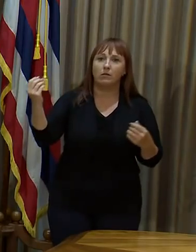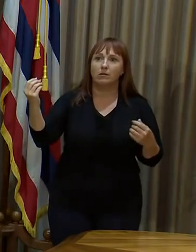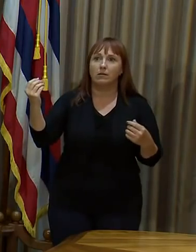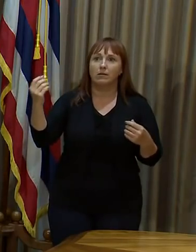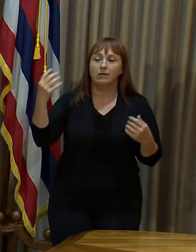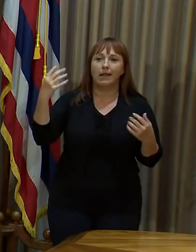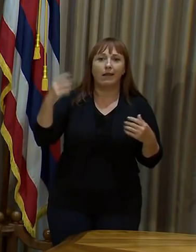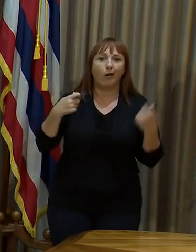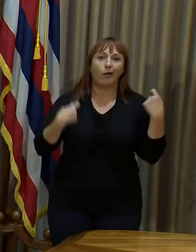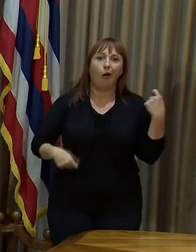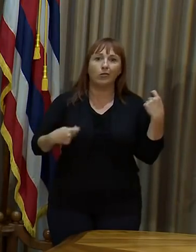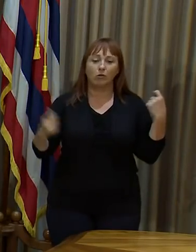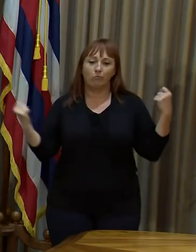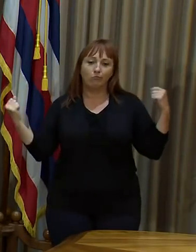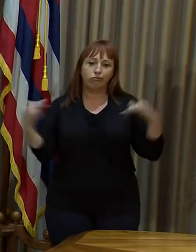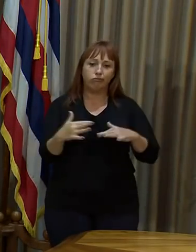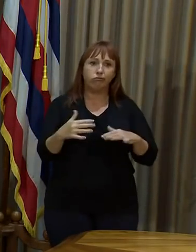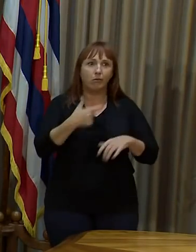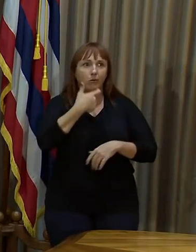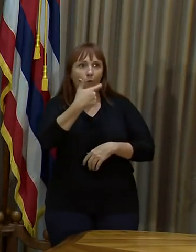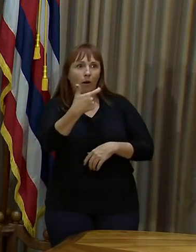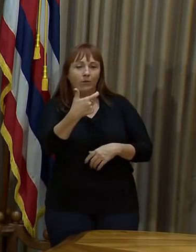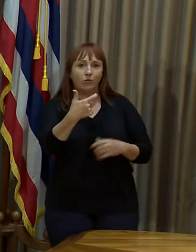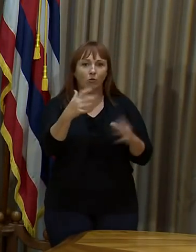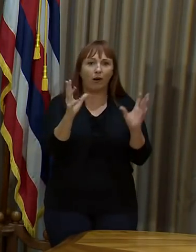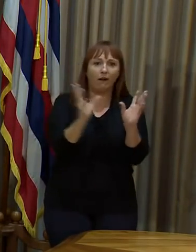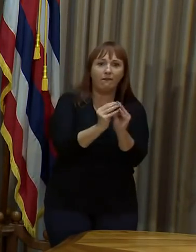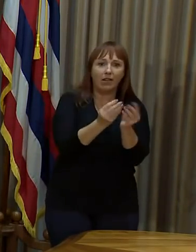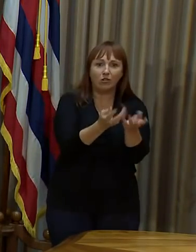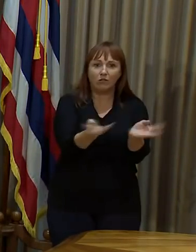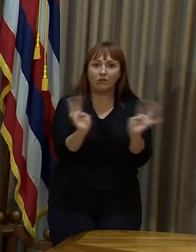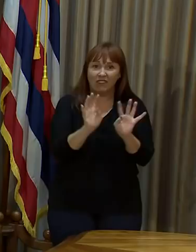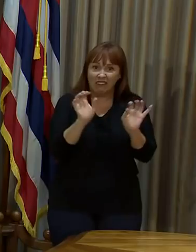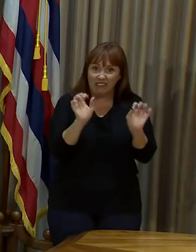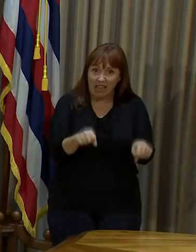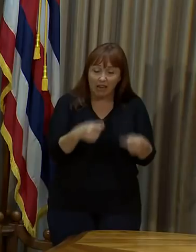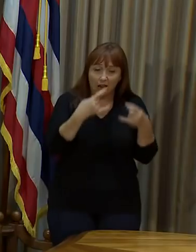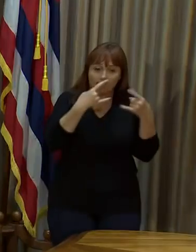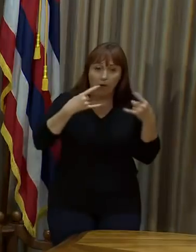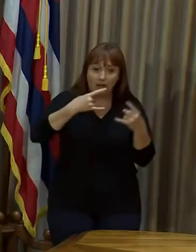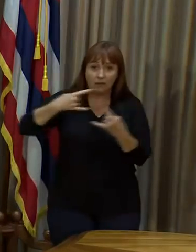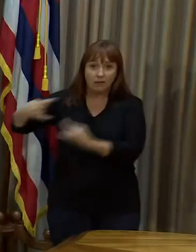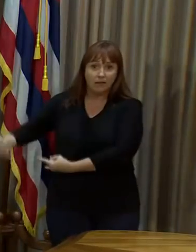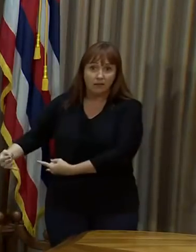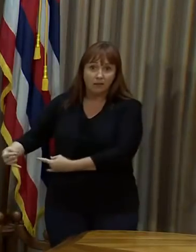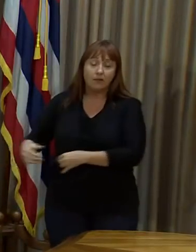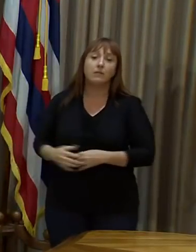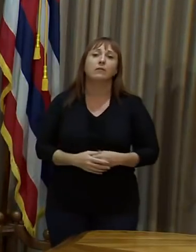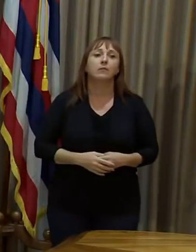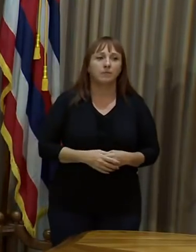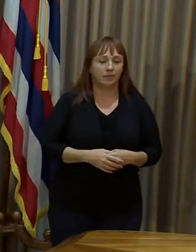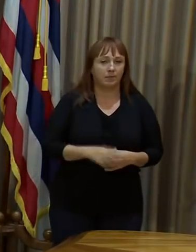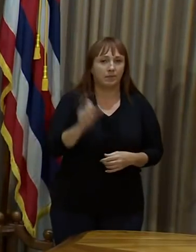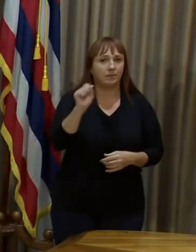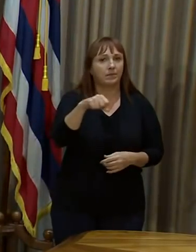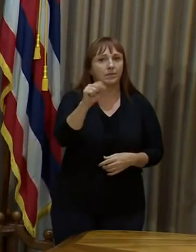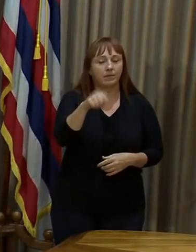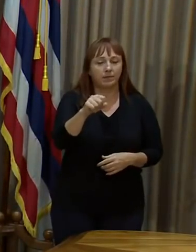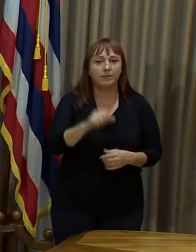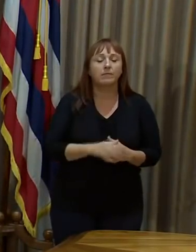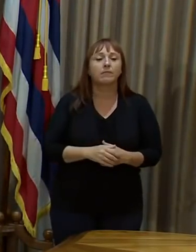gathering like a concert or a convention? Yes, and certainly,